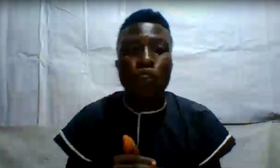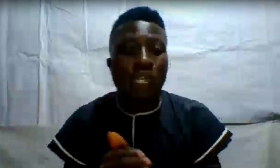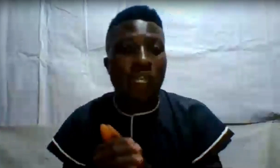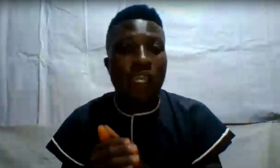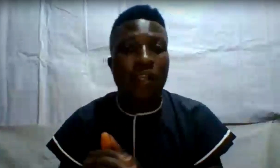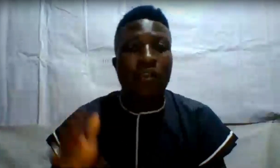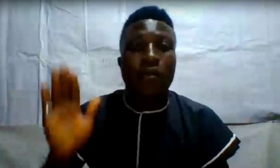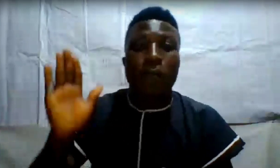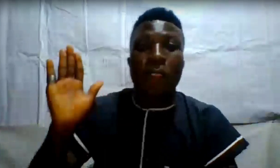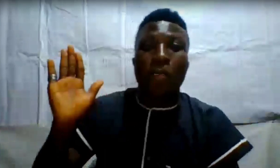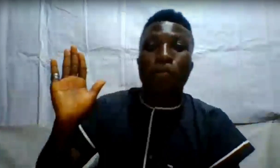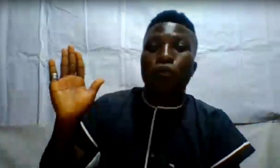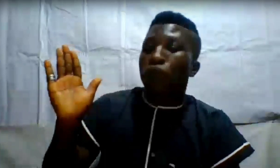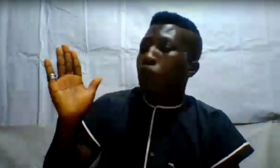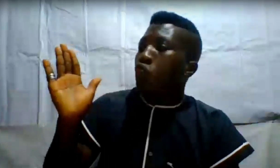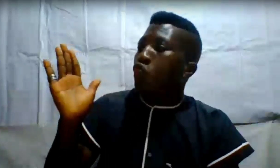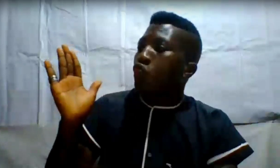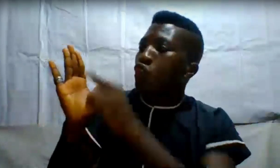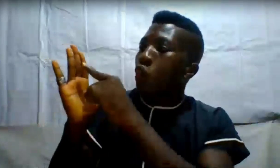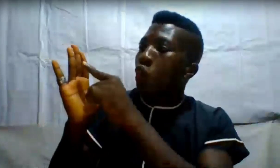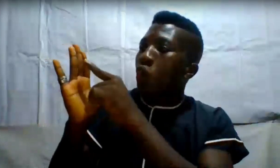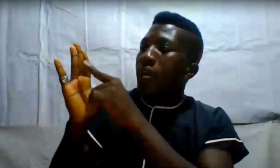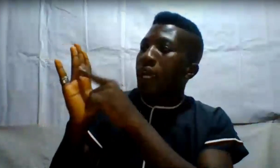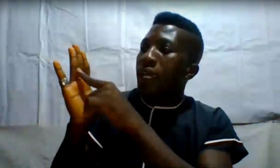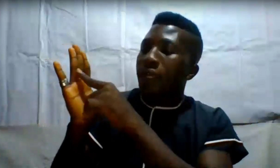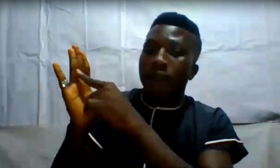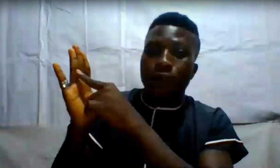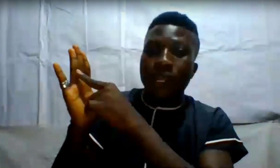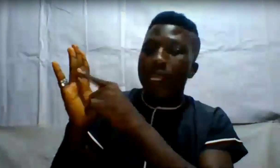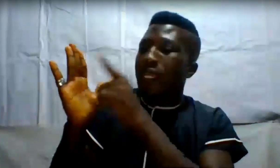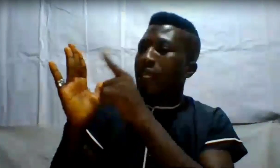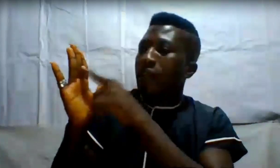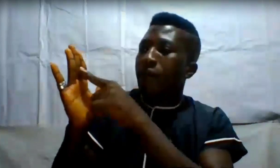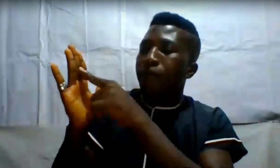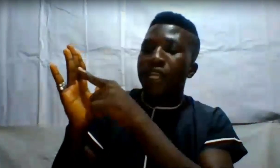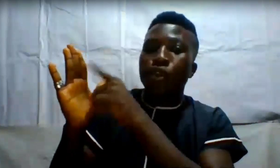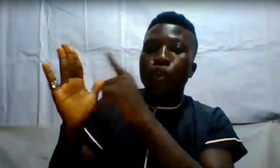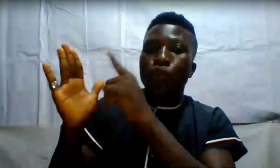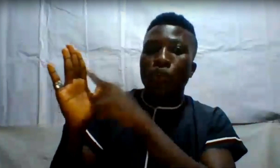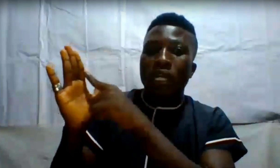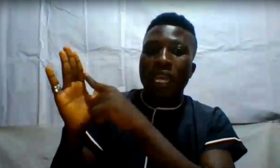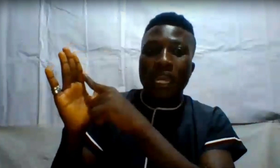Your ring, middle, and index fold into the open palm